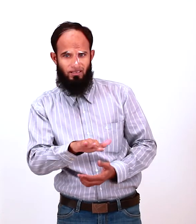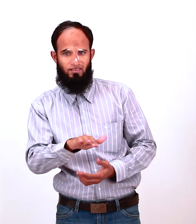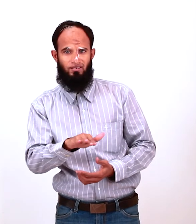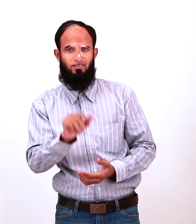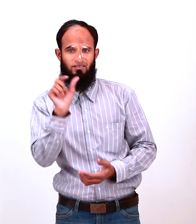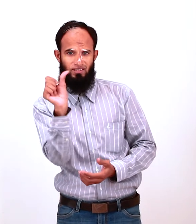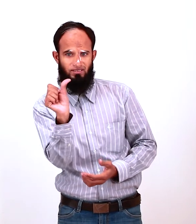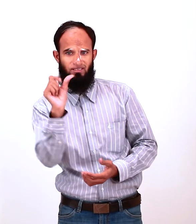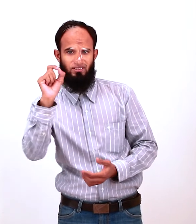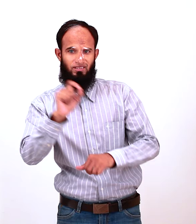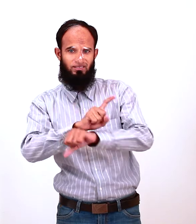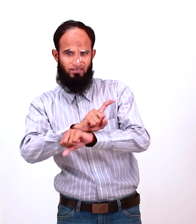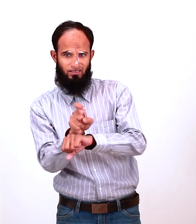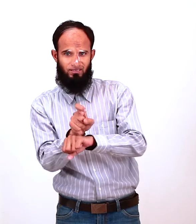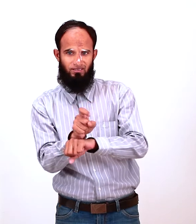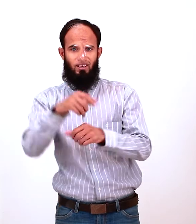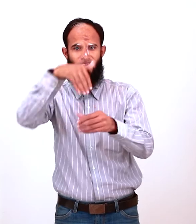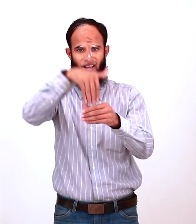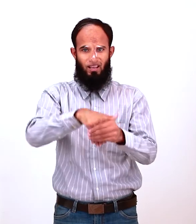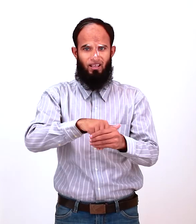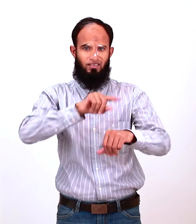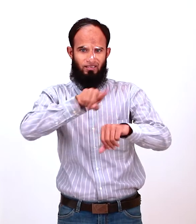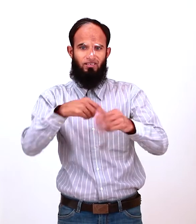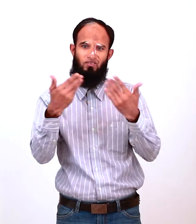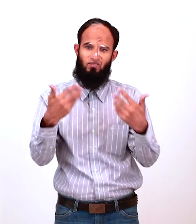This means 60 minutes or 1 hour has passed.